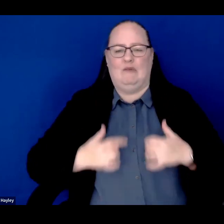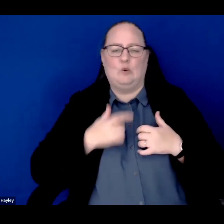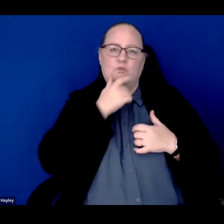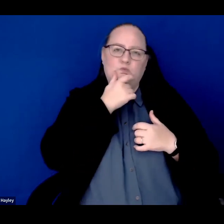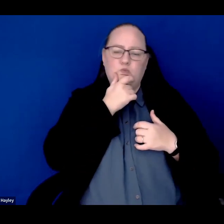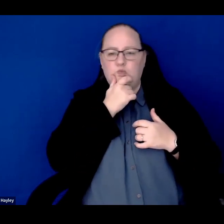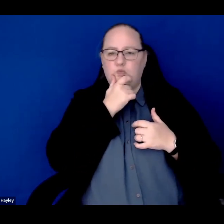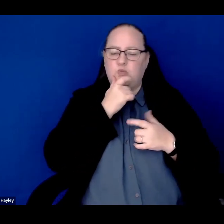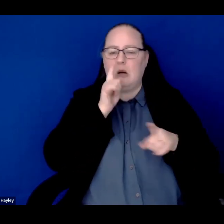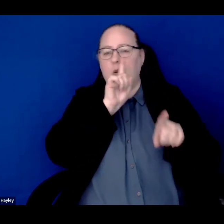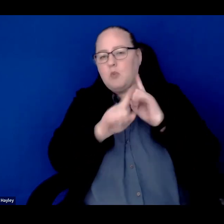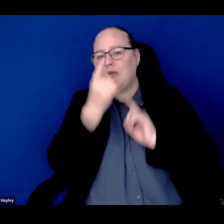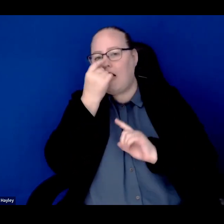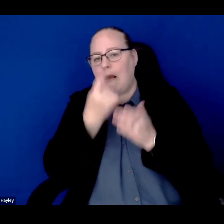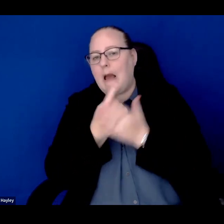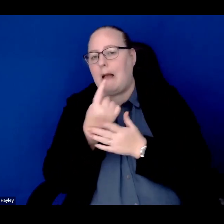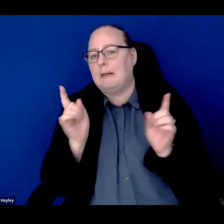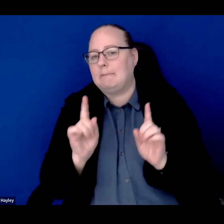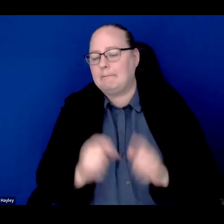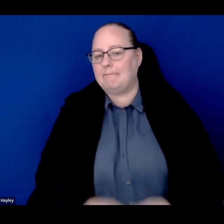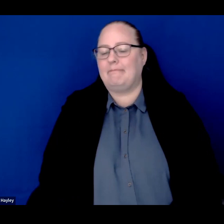pathway that you think right now.